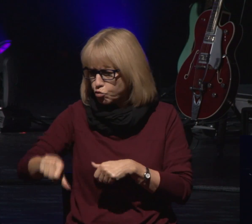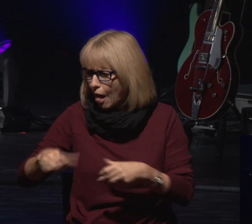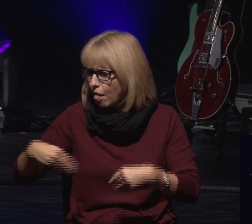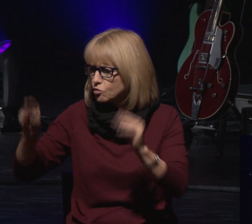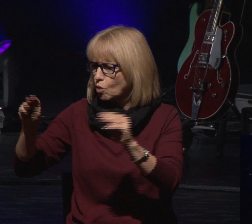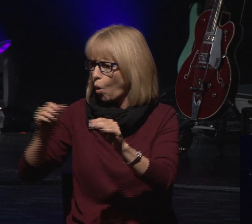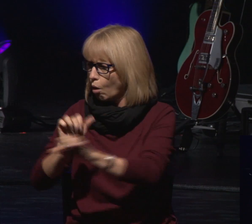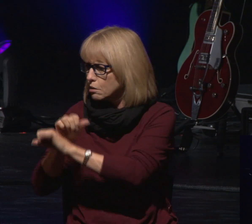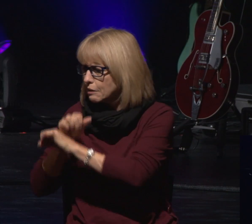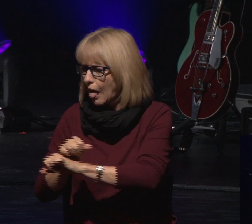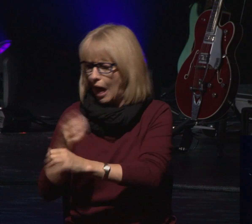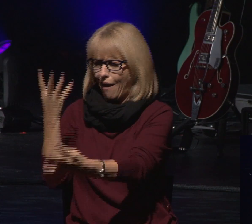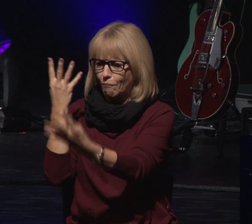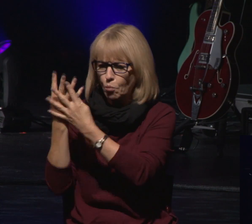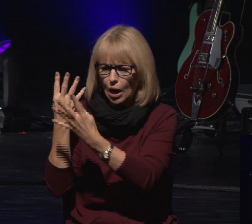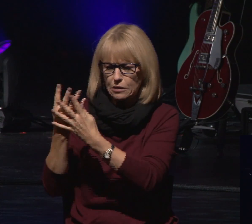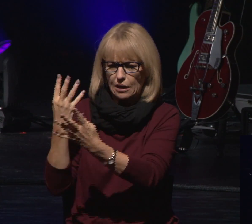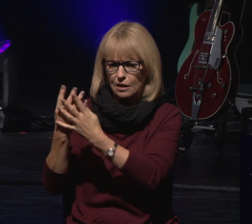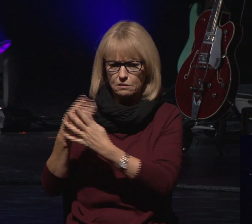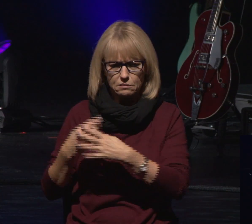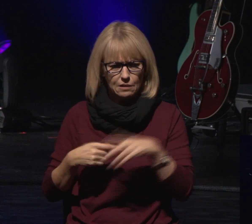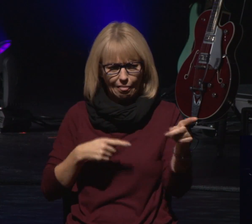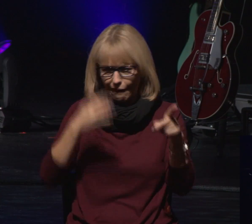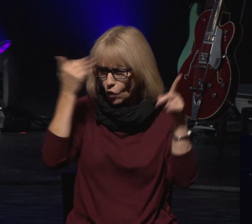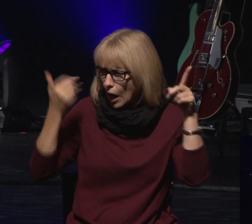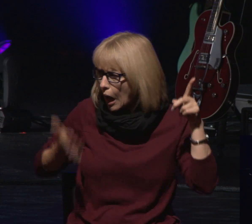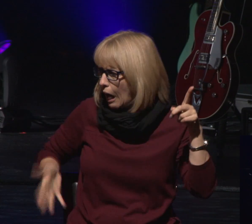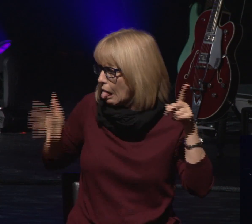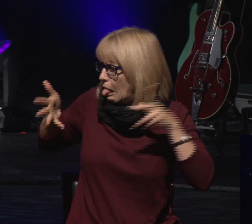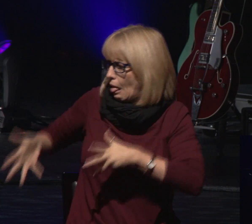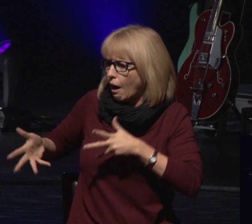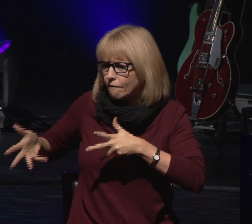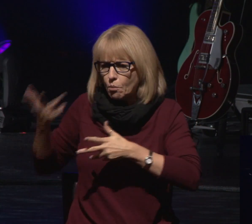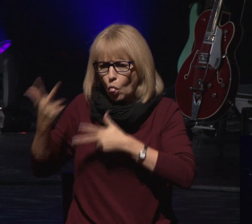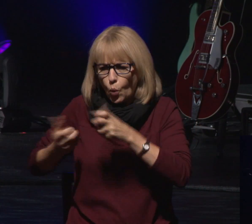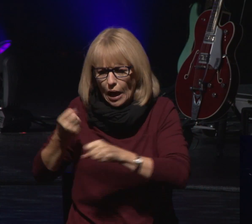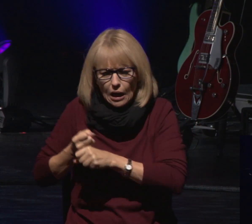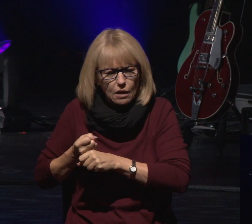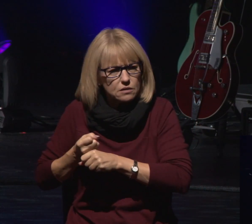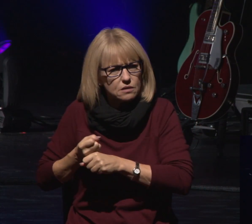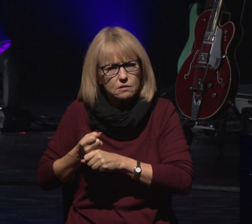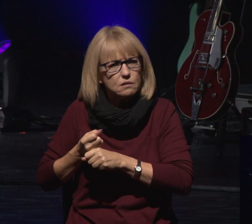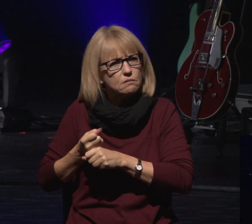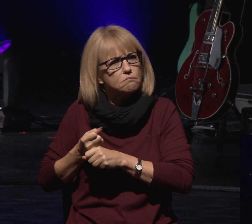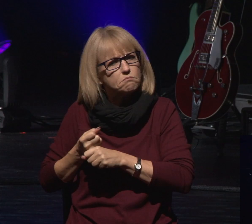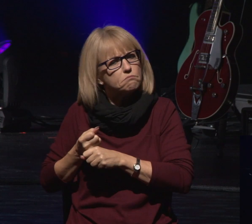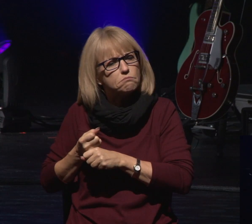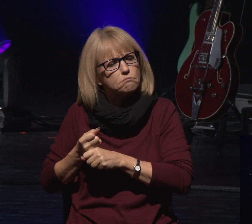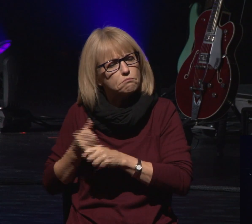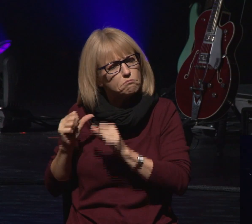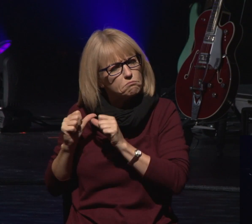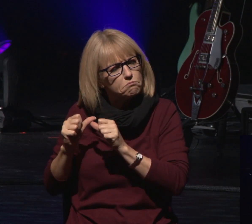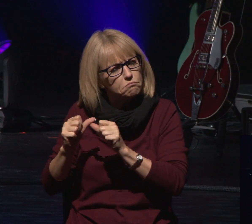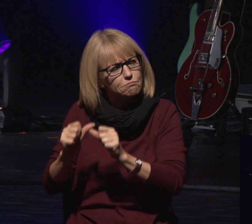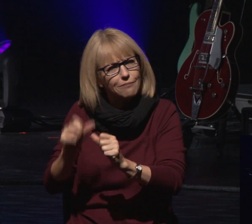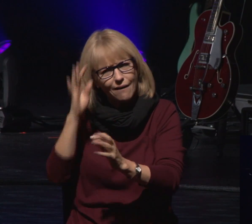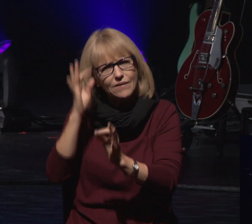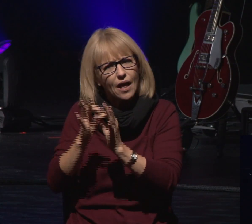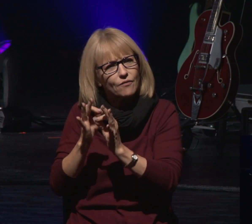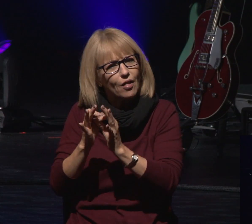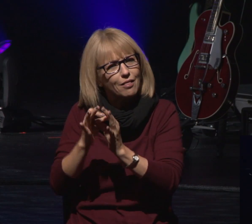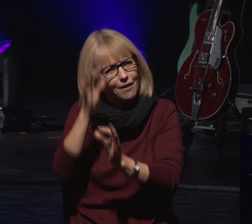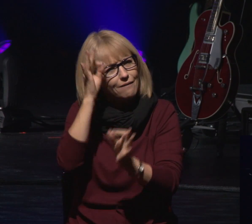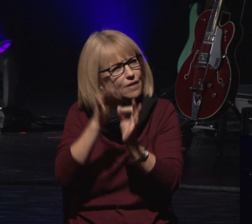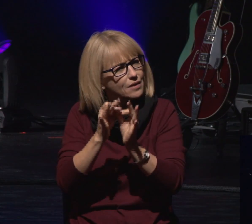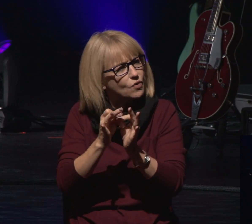to being forgotten, all those things were not something he expected, but yet we see him staying faithful. And today we want to look at that